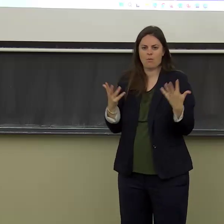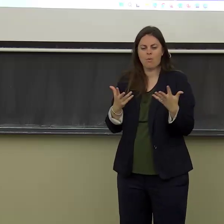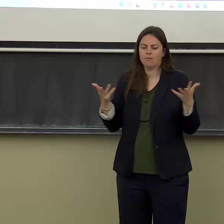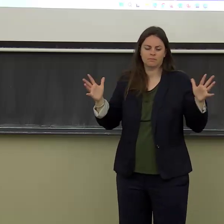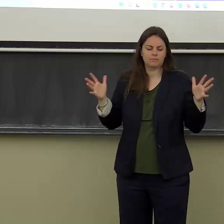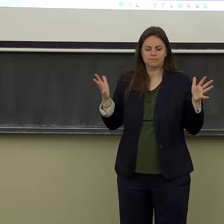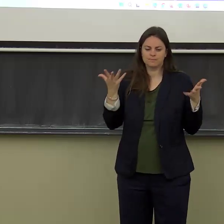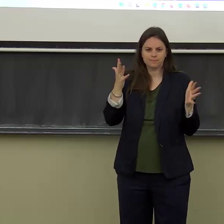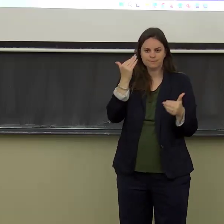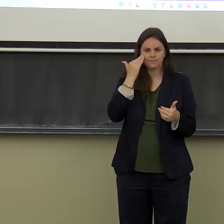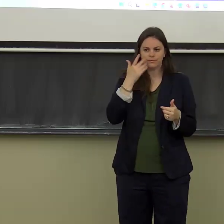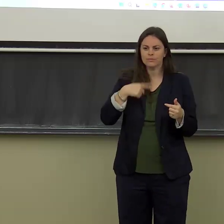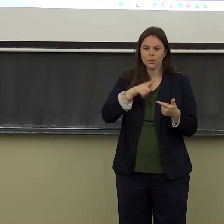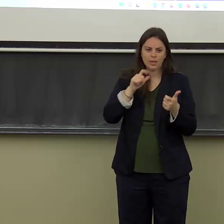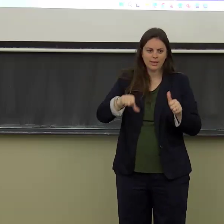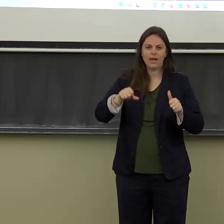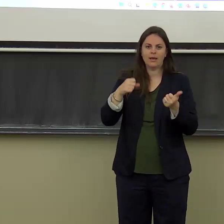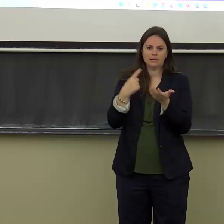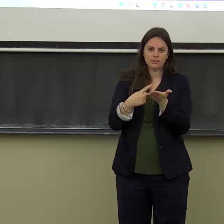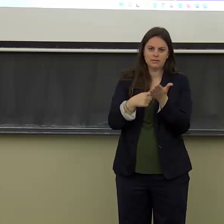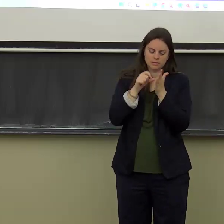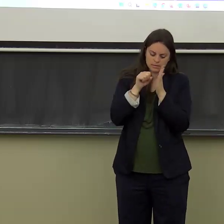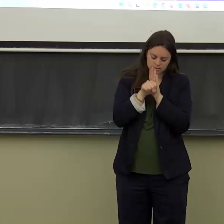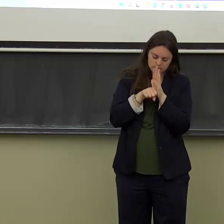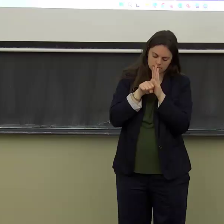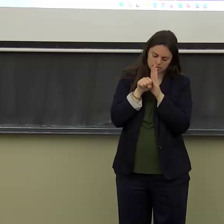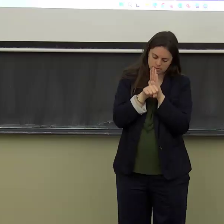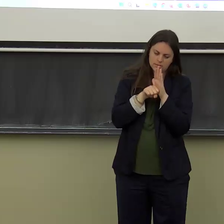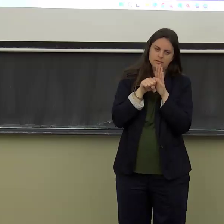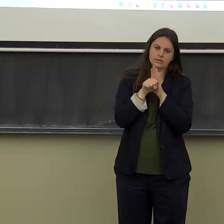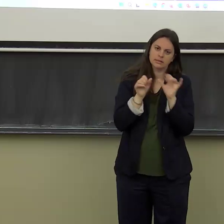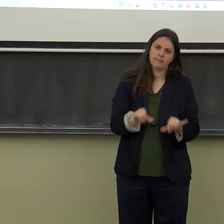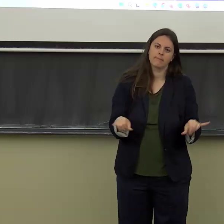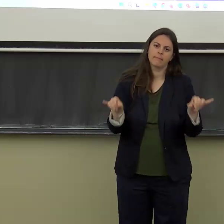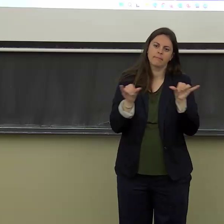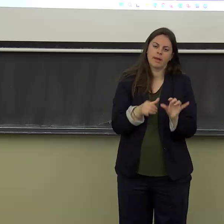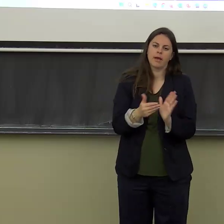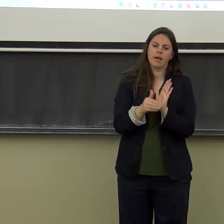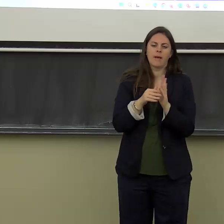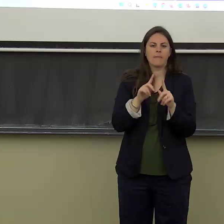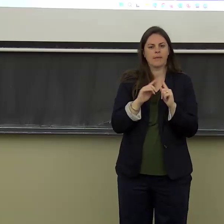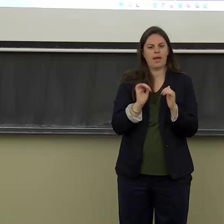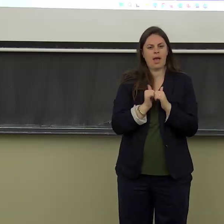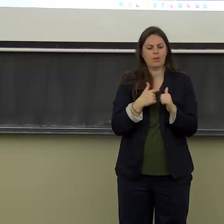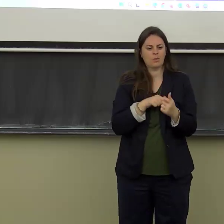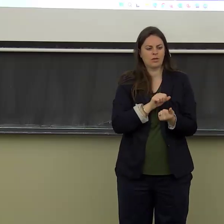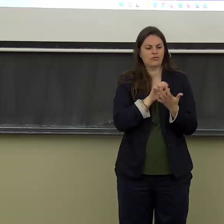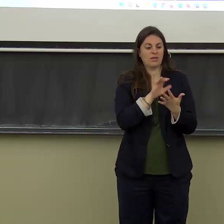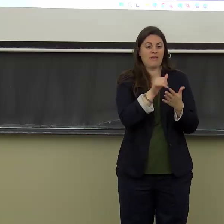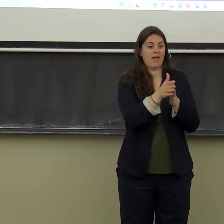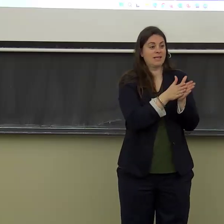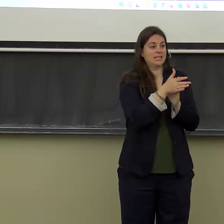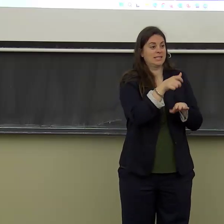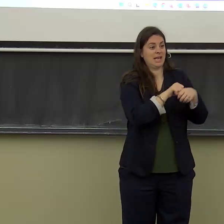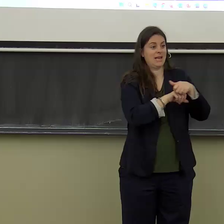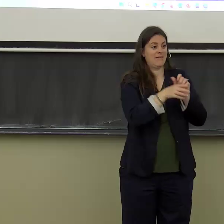can talk to each other over and over at the same points, but how do we address that the incentives aren't there to make those changes? And I think that's a much